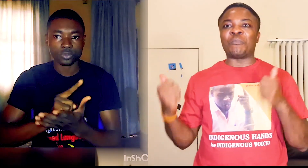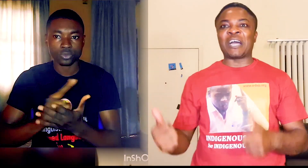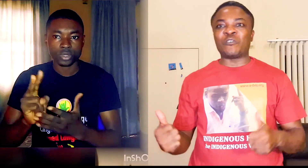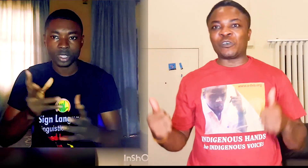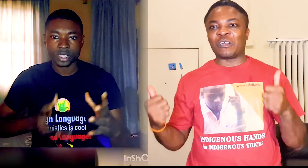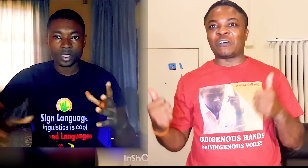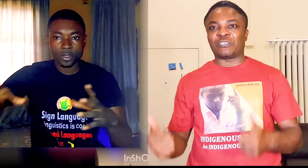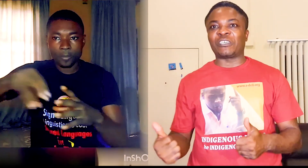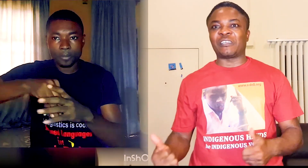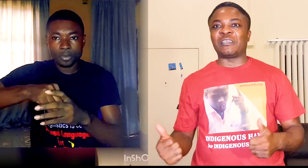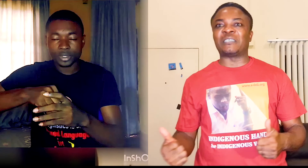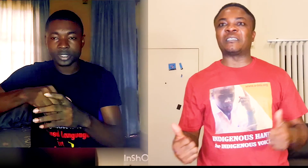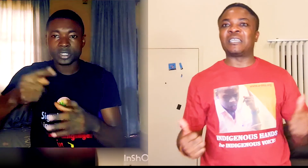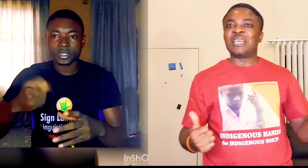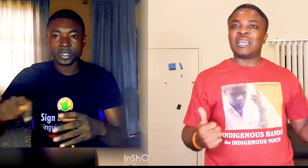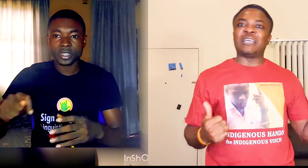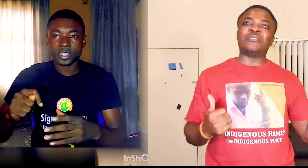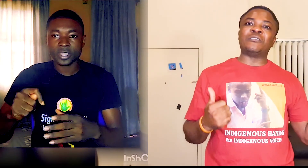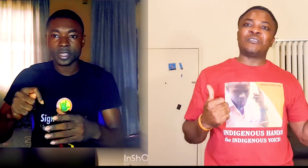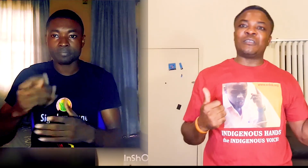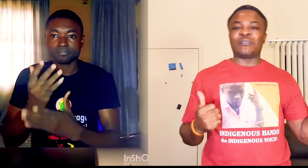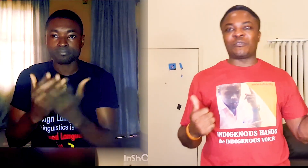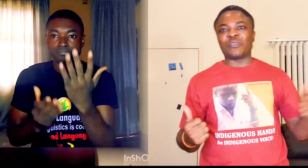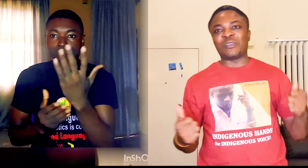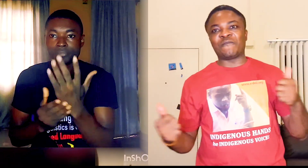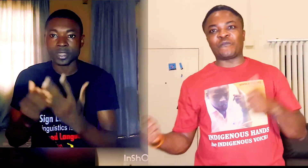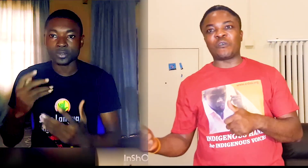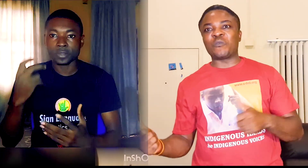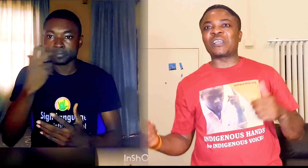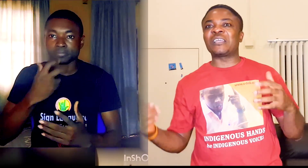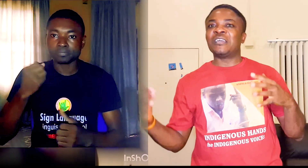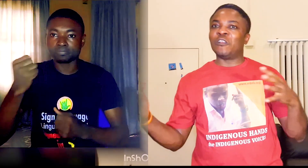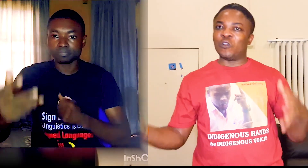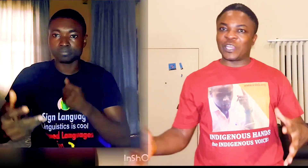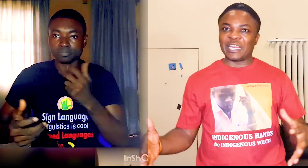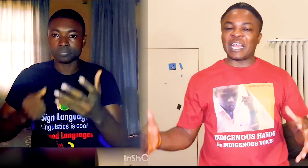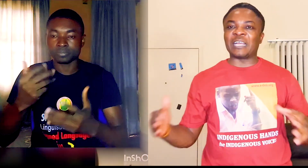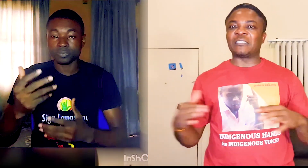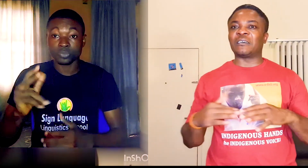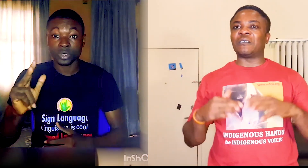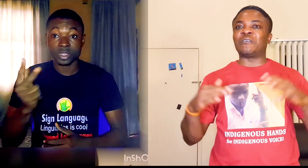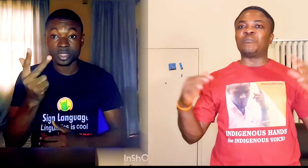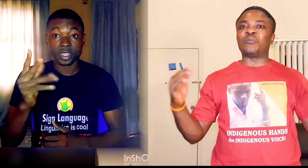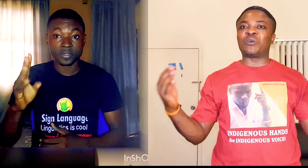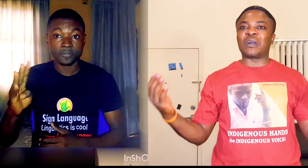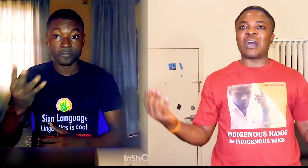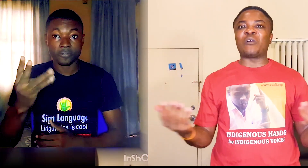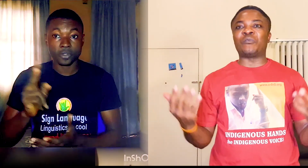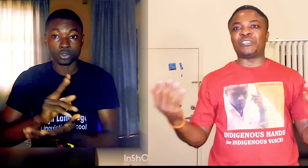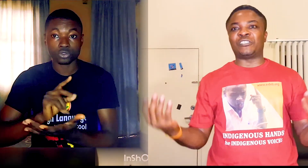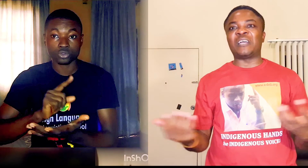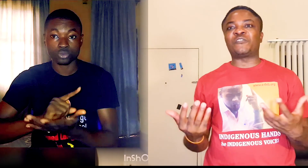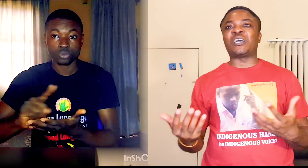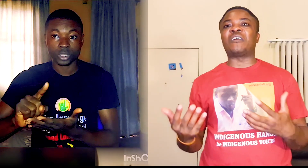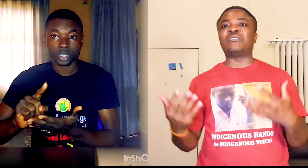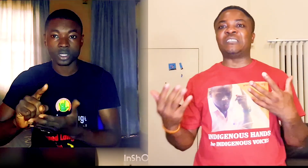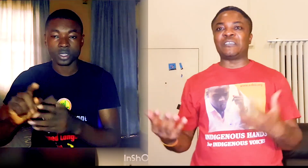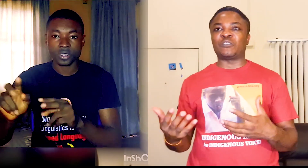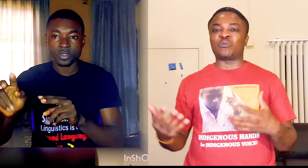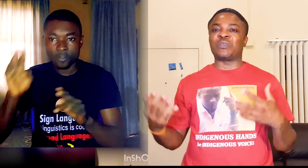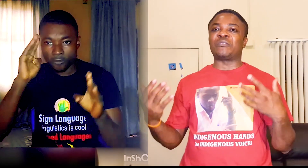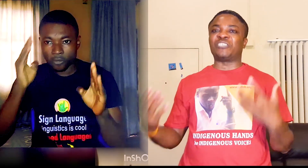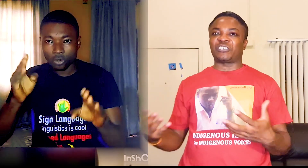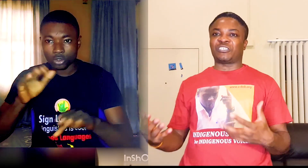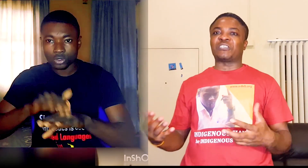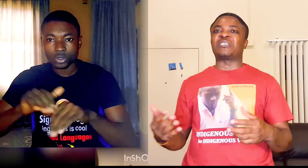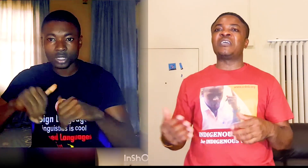incorporating the manual articulators, and the third and fourth week looking at how the deaf child